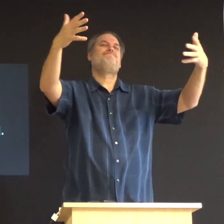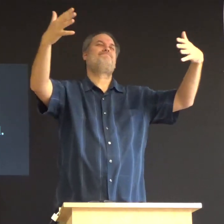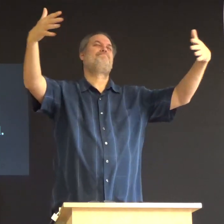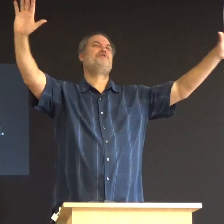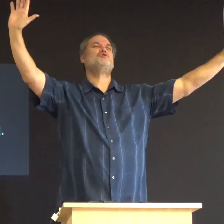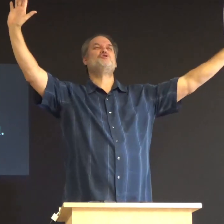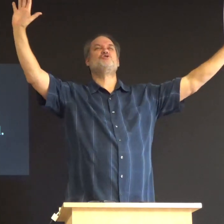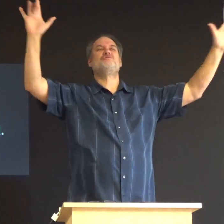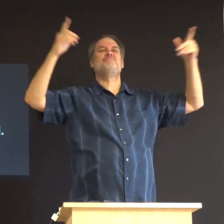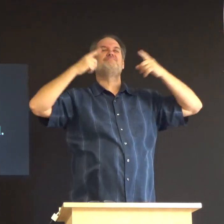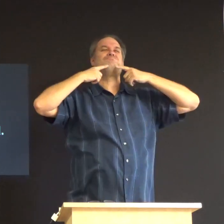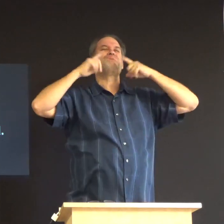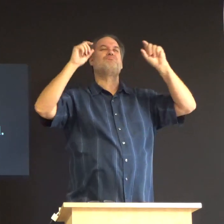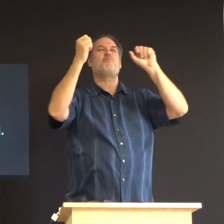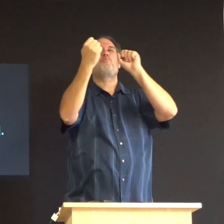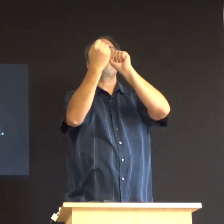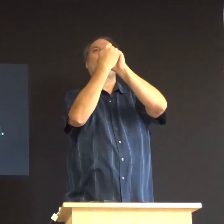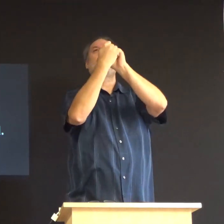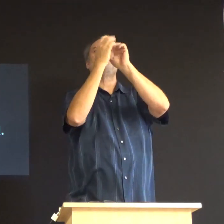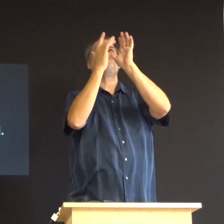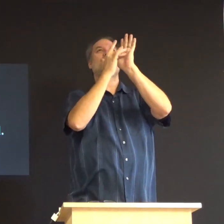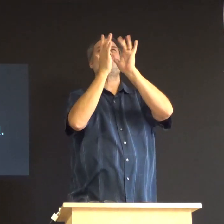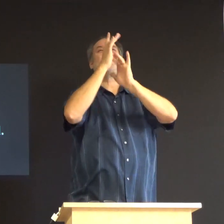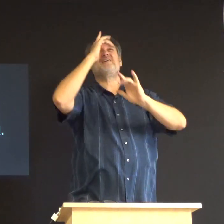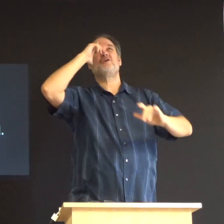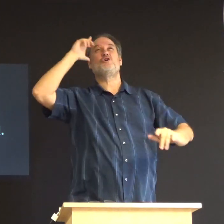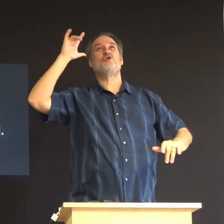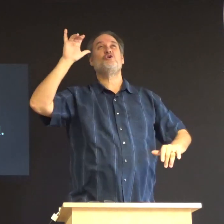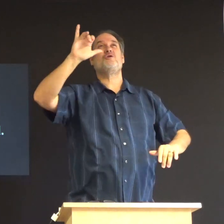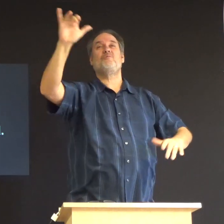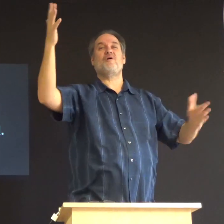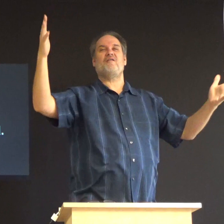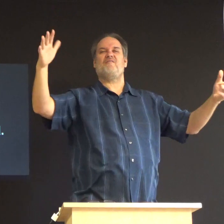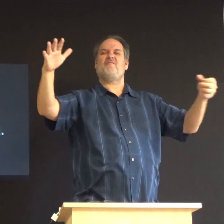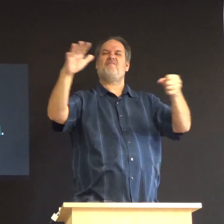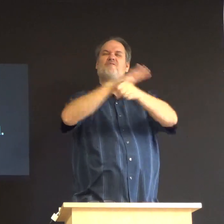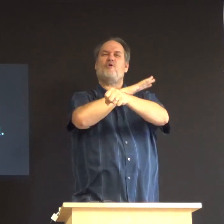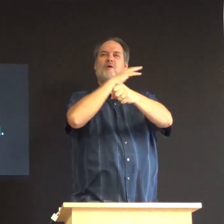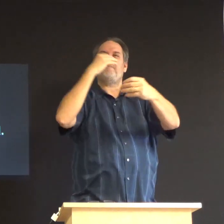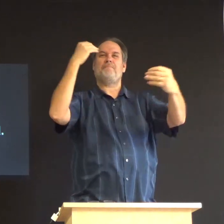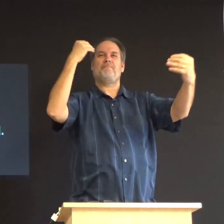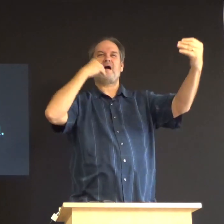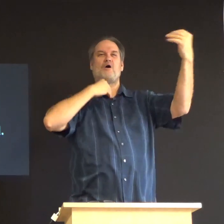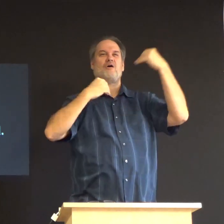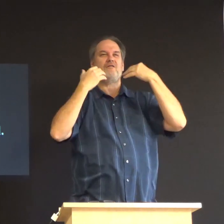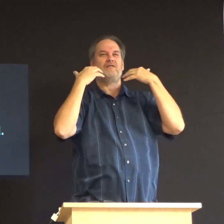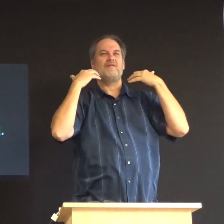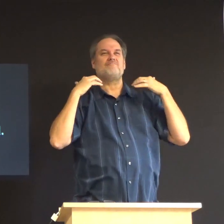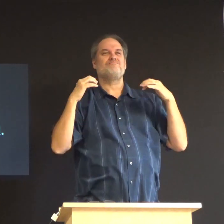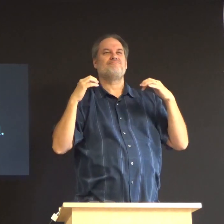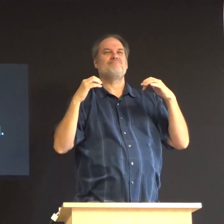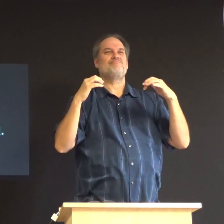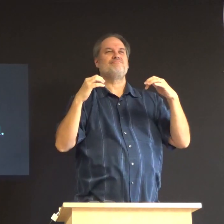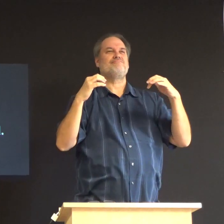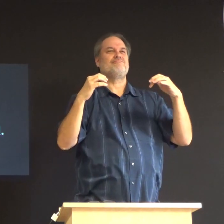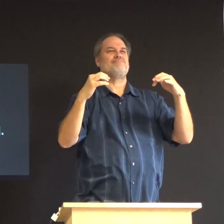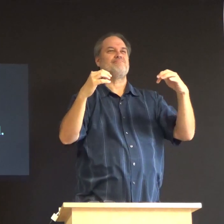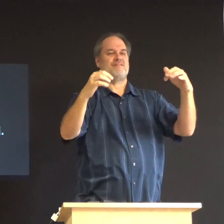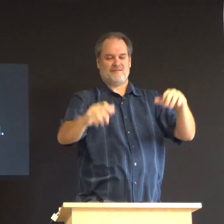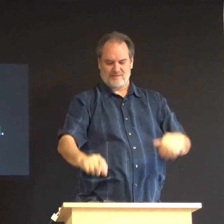One day, we're into heaven with Christ for eternity. We will feel the full